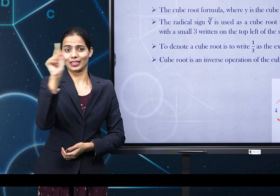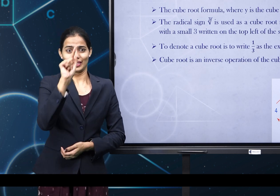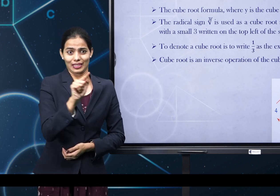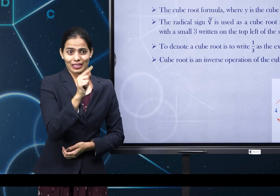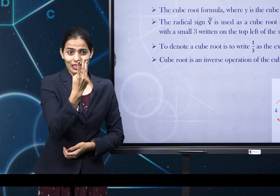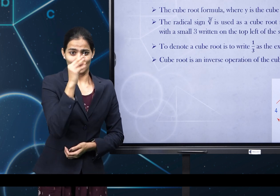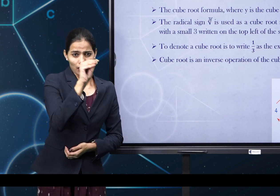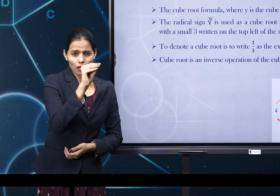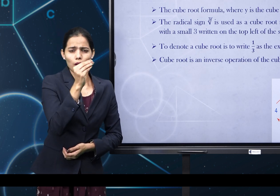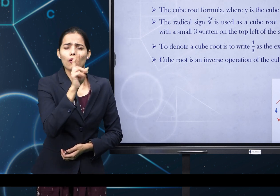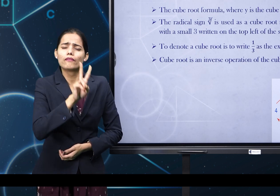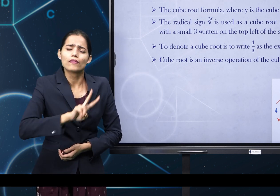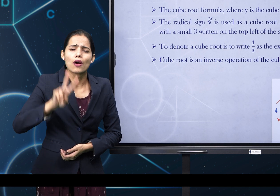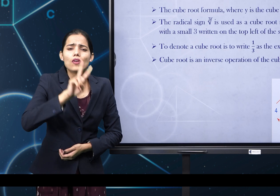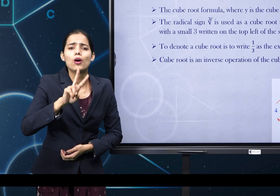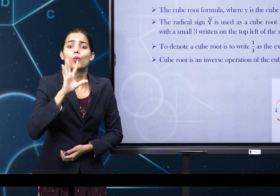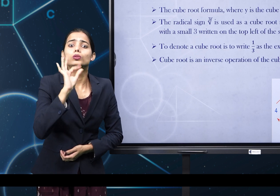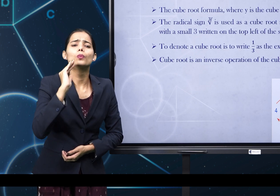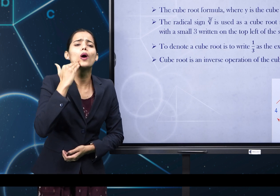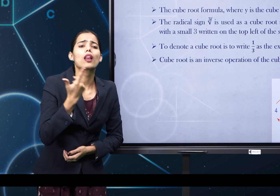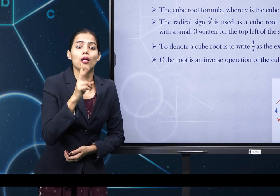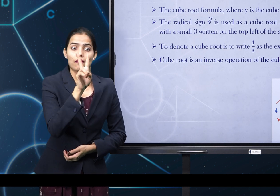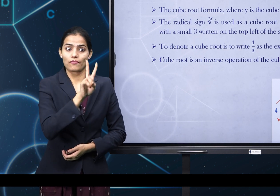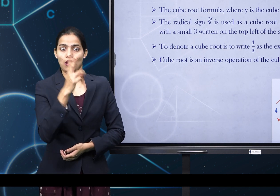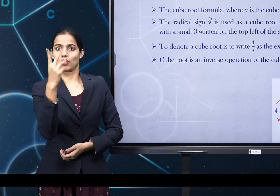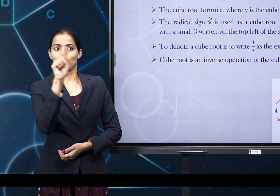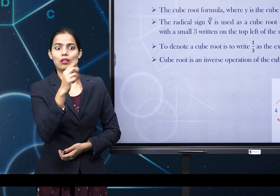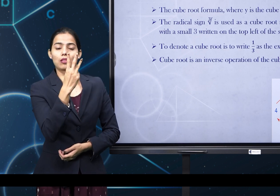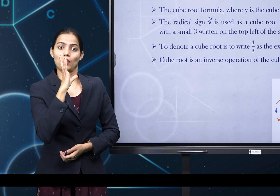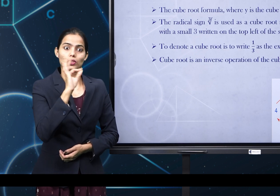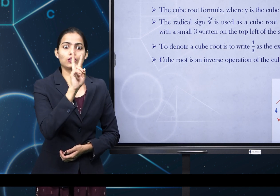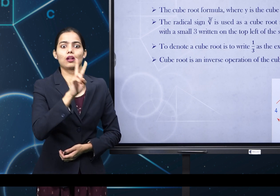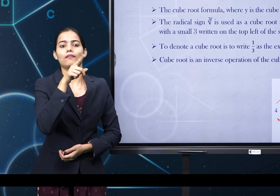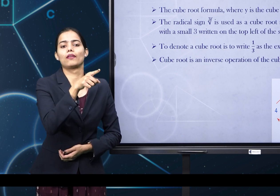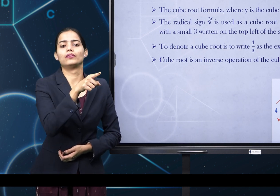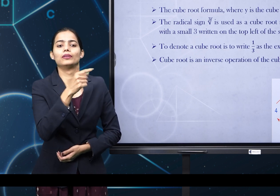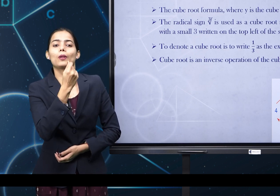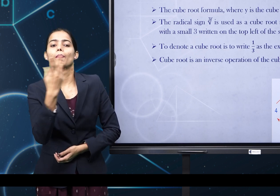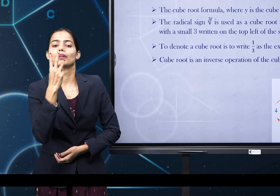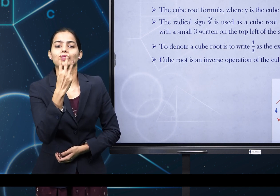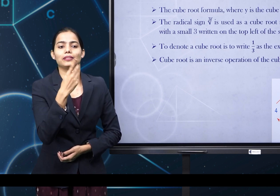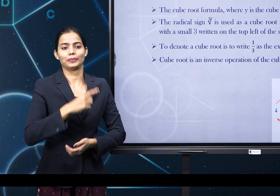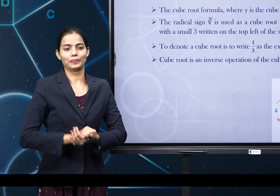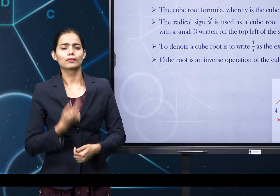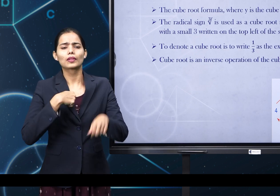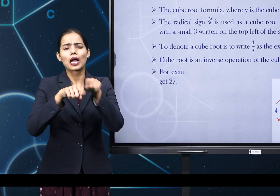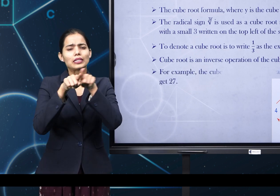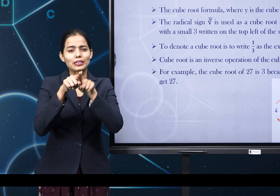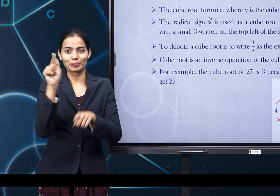The cube root of a number is the value that, when cubed, gives the original number. For